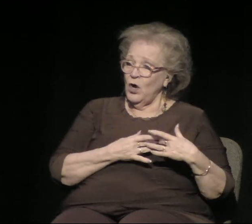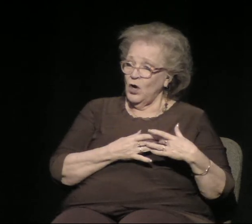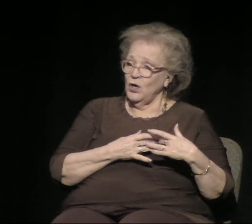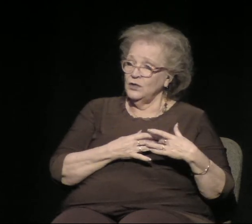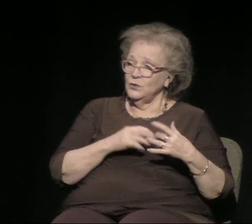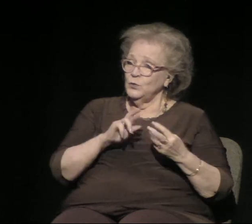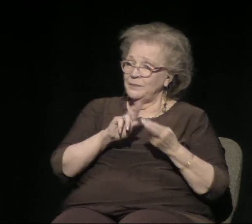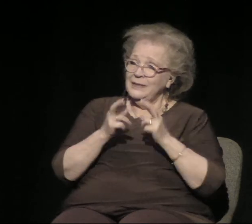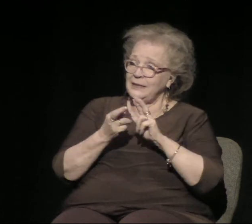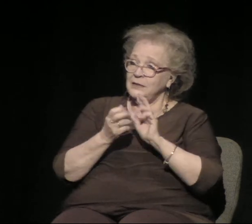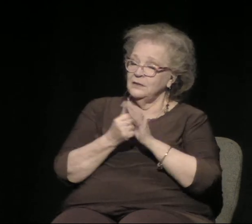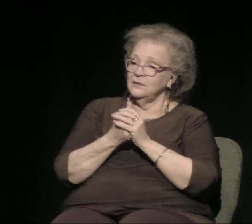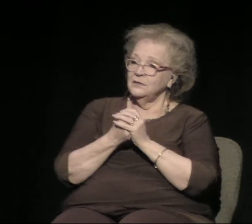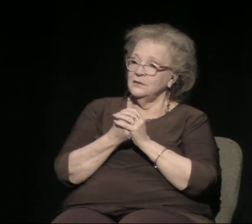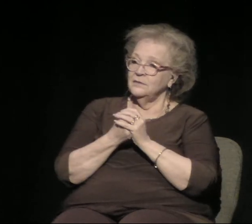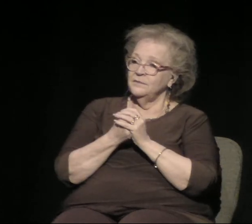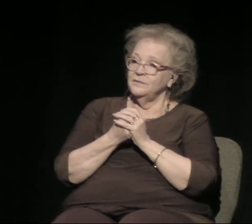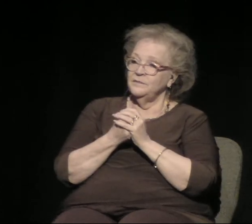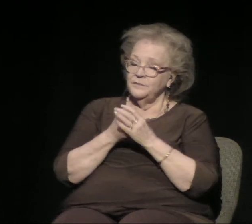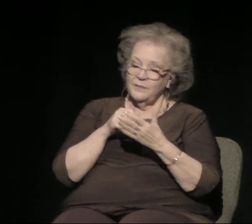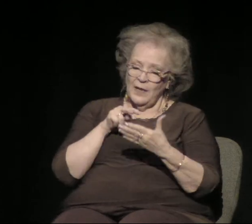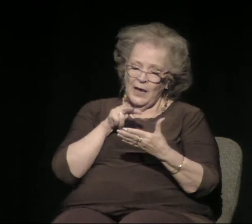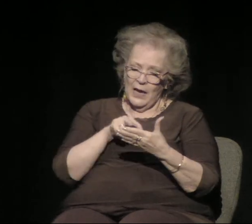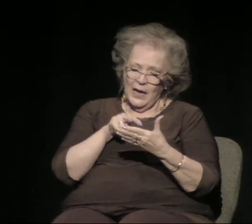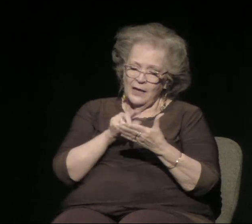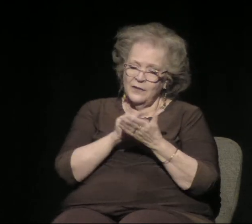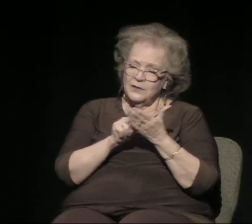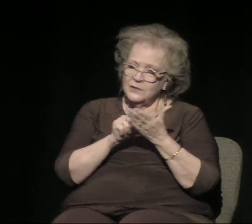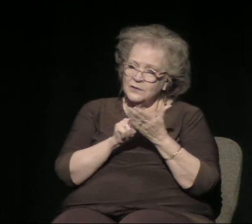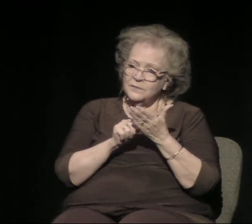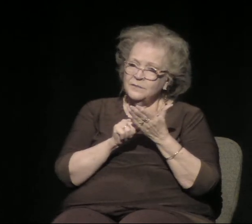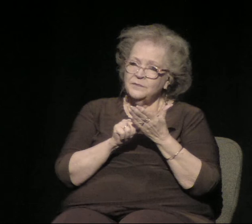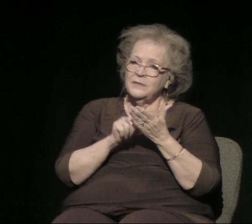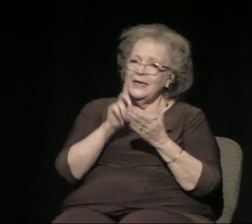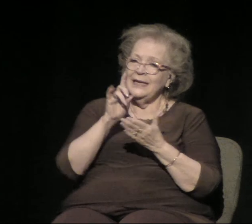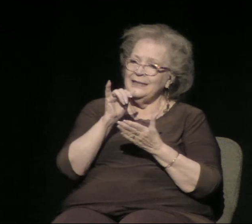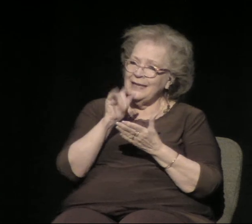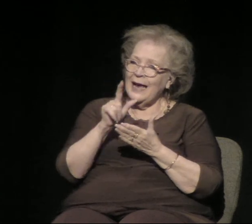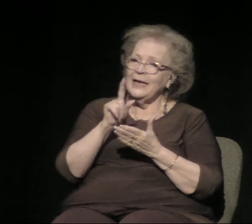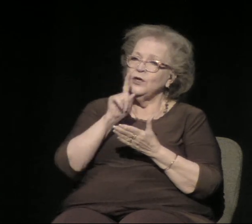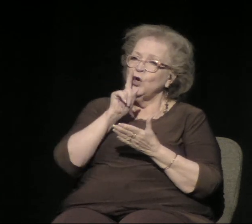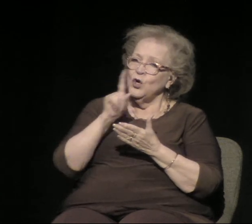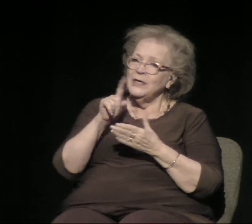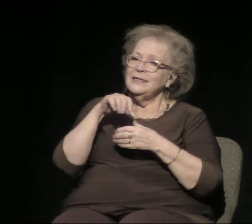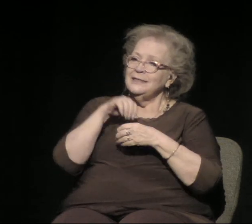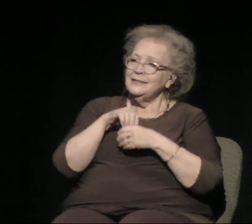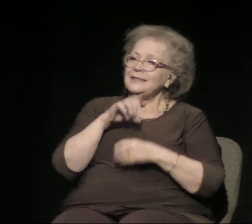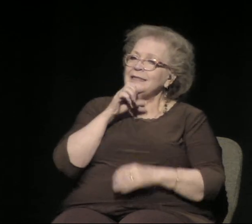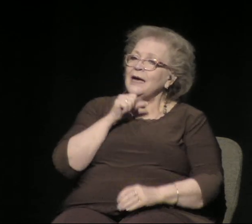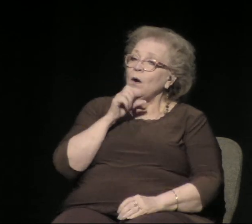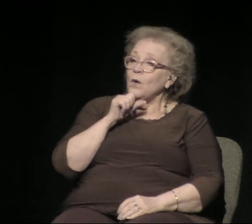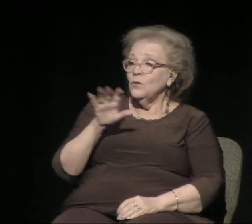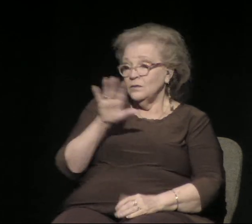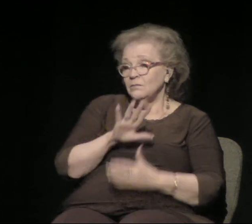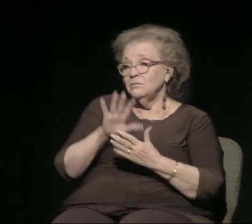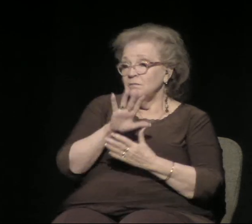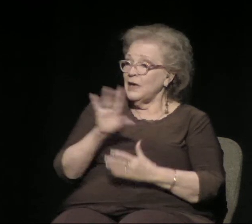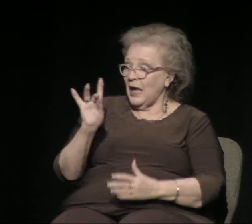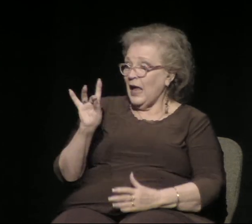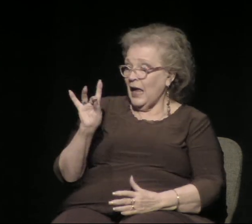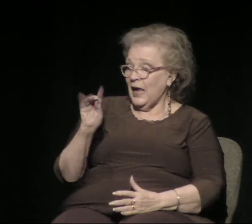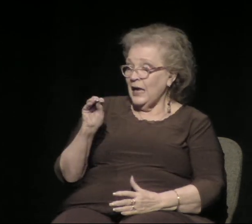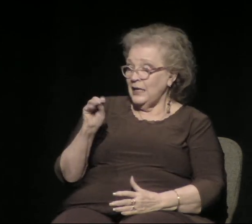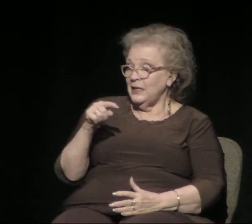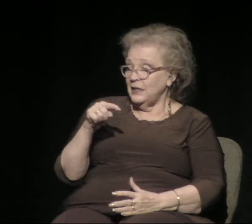simple observation from the text. At this point in his life, Daniel is in his 80s.